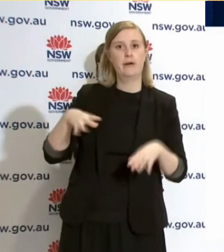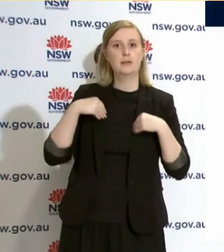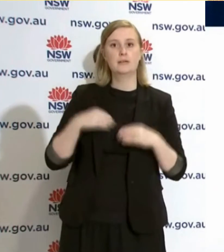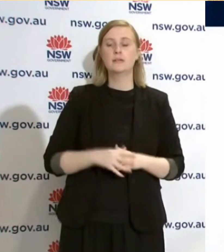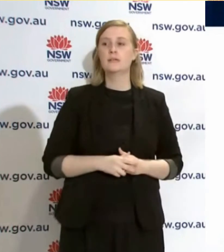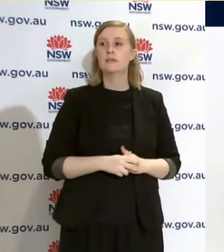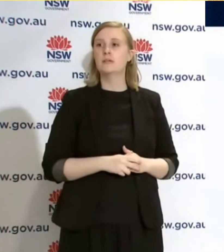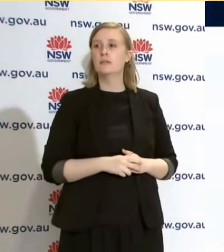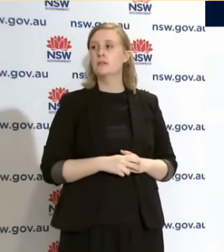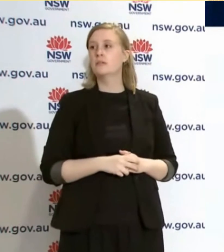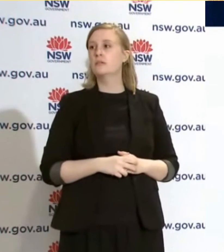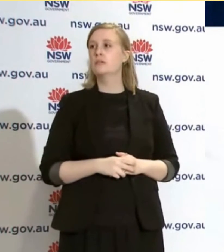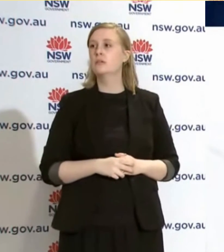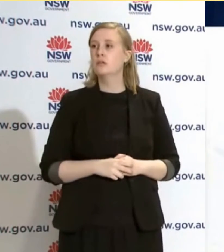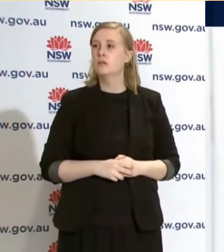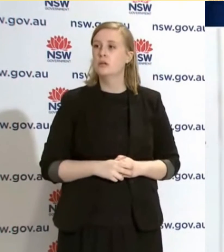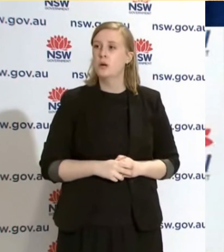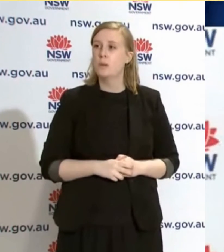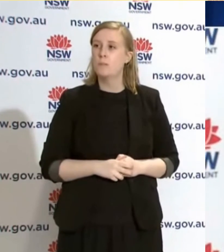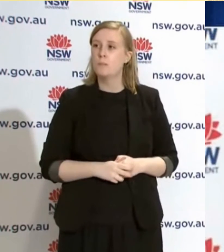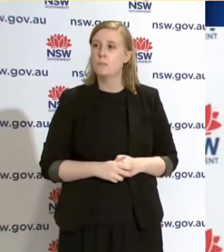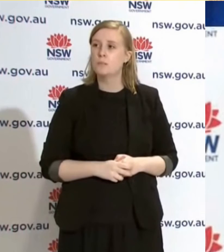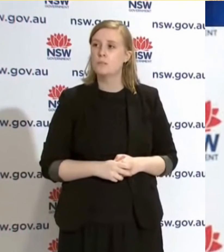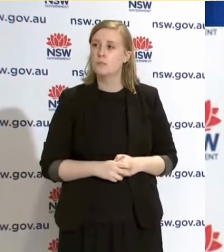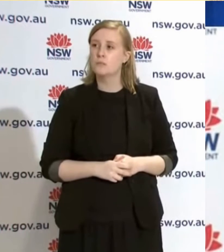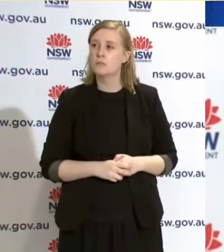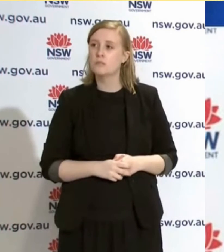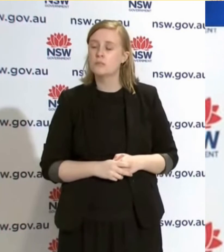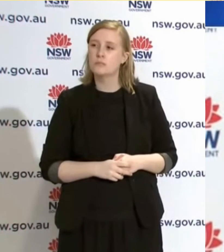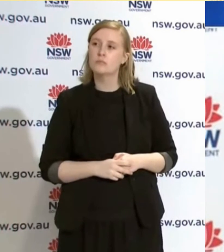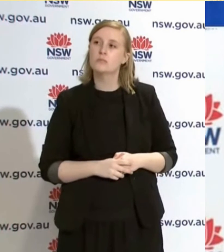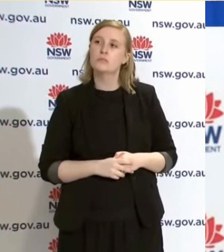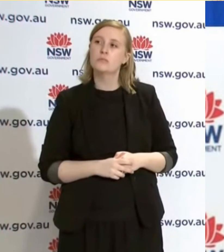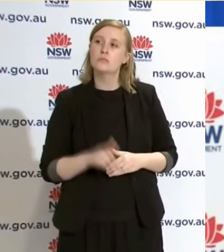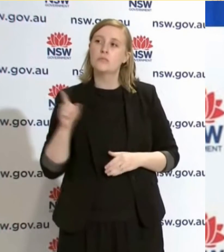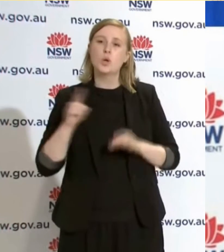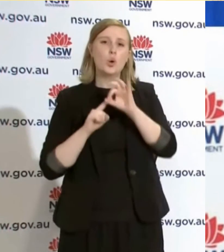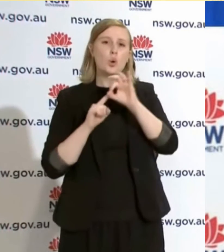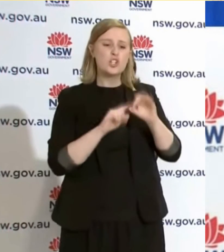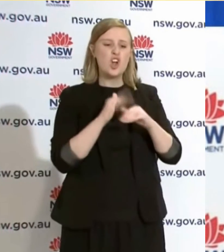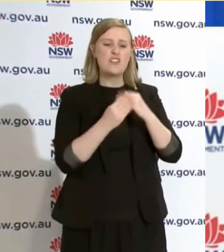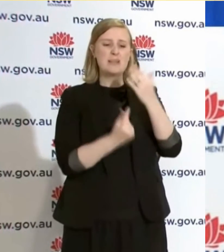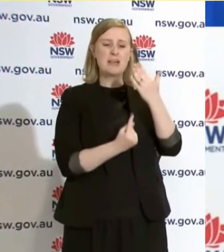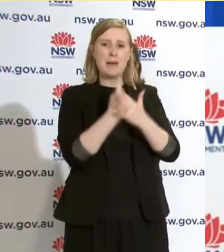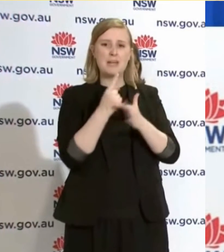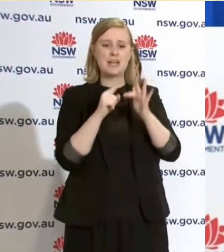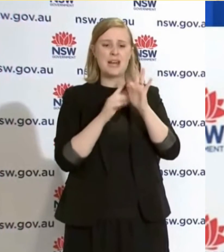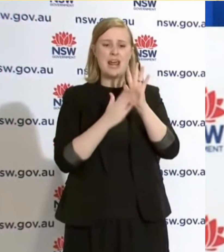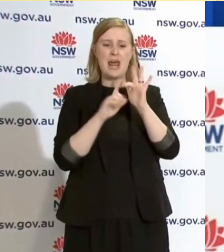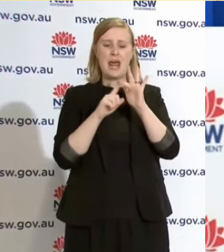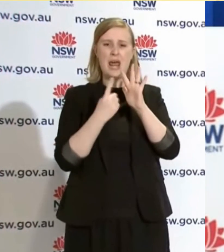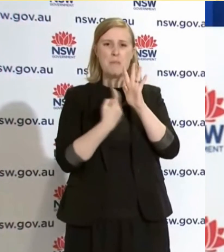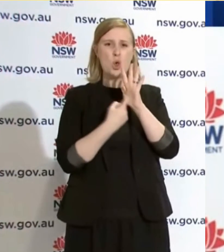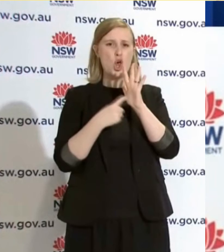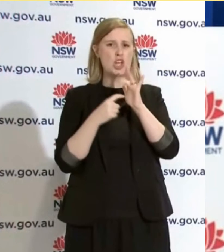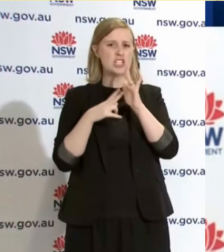about a fatality. A person has been, ambulance officers have gone to a house in Emerton and found a 20-year